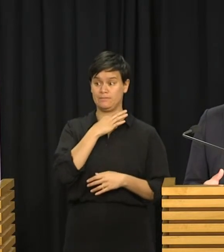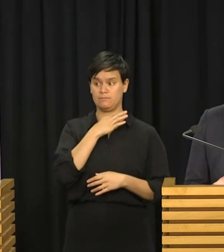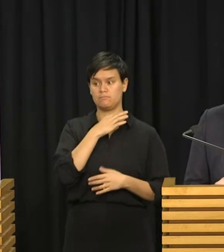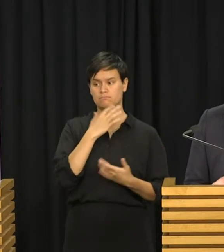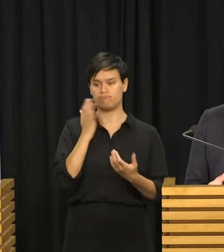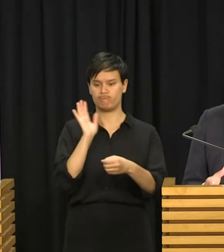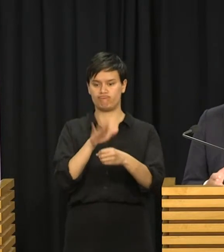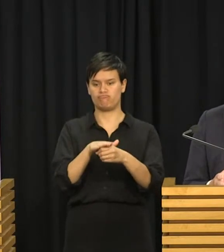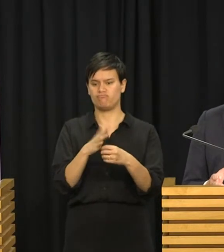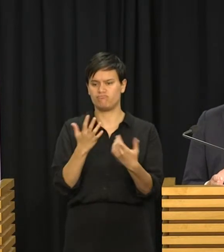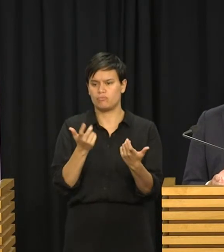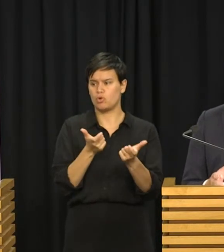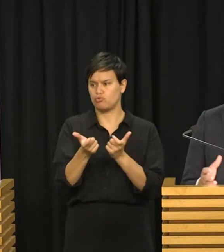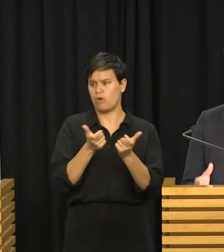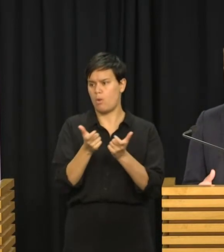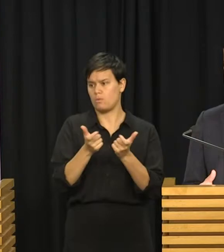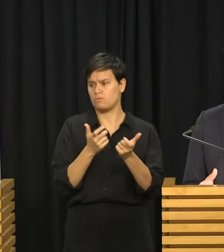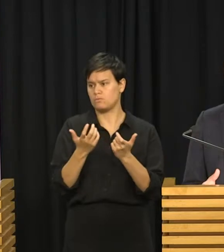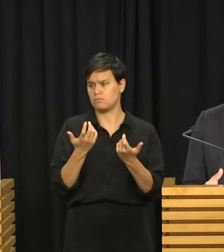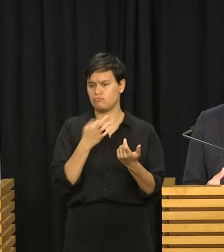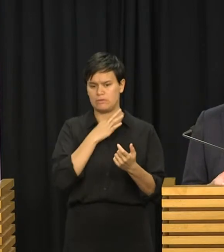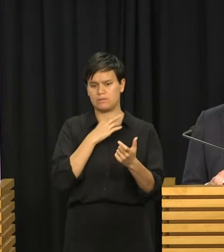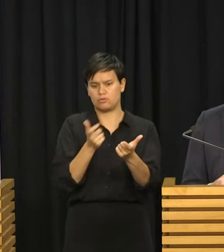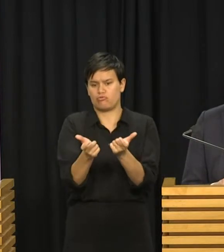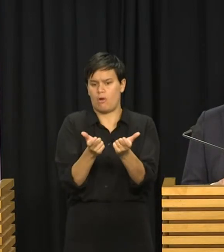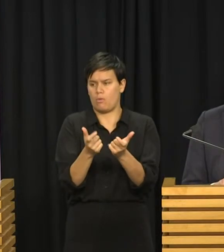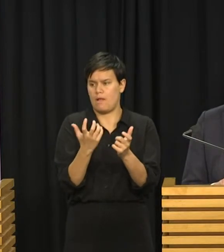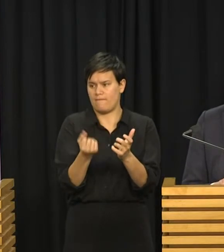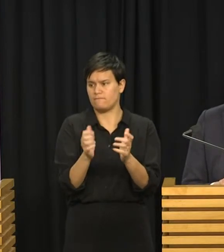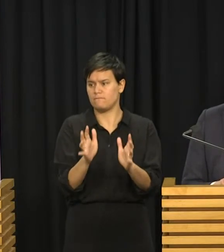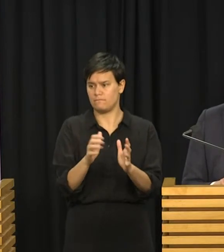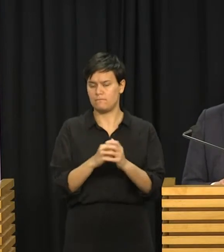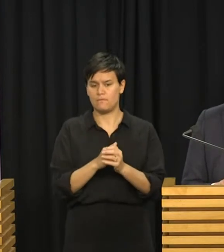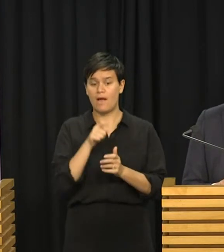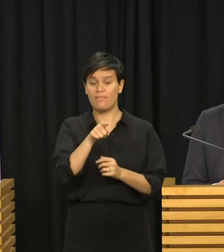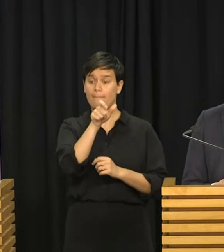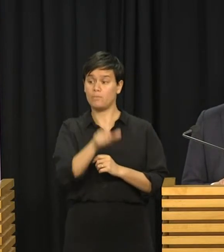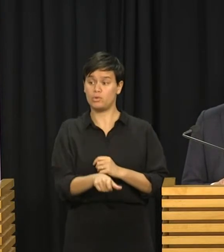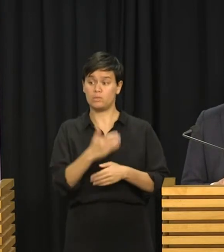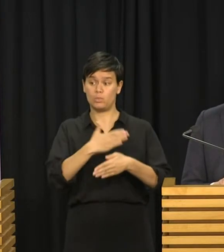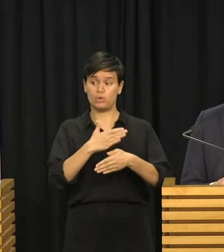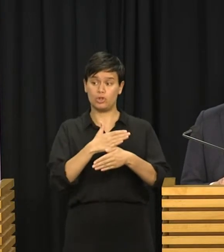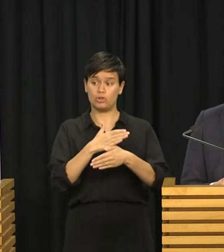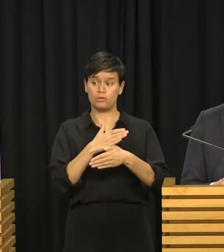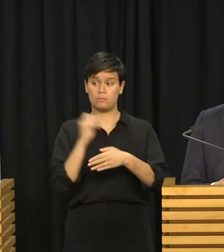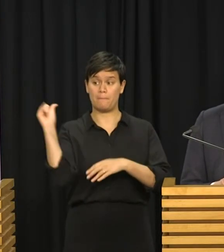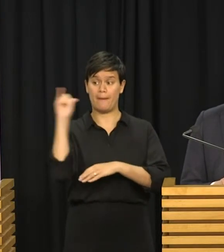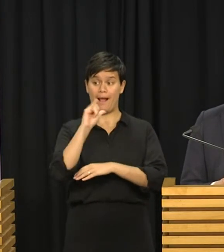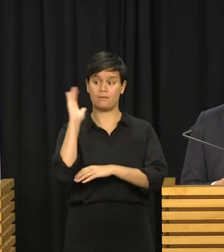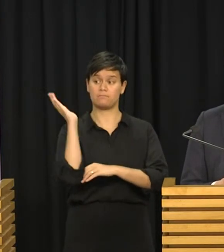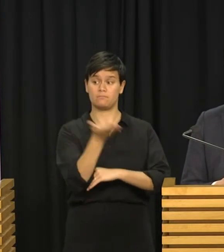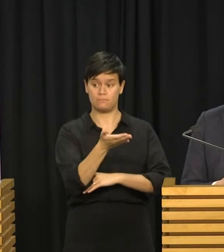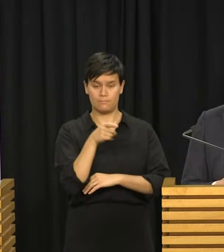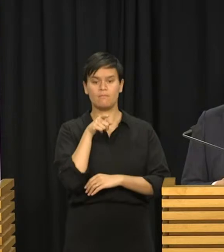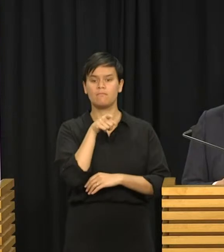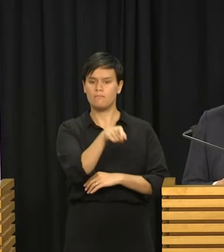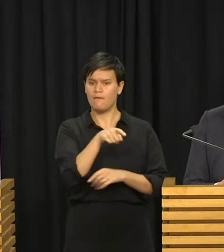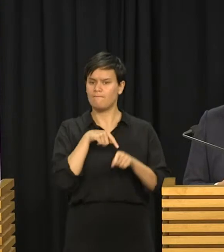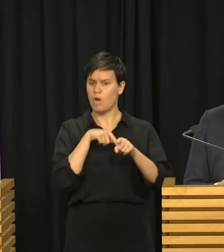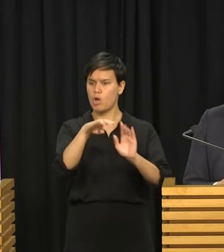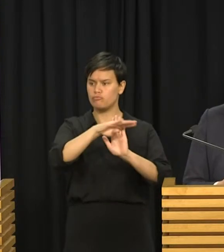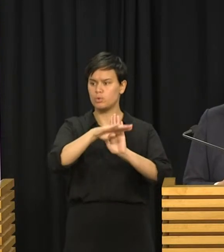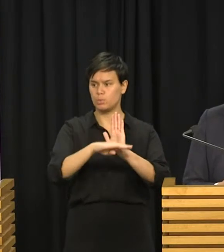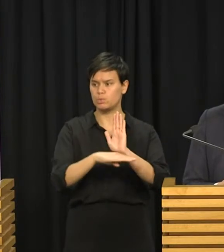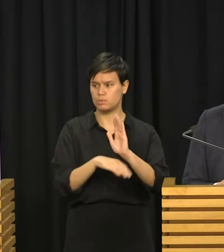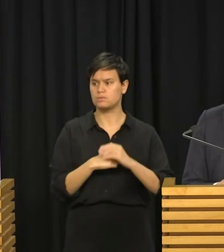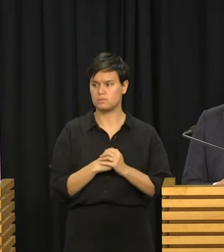well contained. This is a person who's followed the rules as they've been set out. I can report that around 1,500 Air New Zealand people so